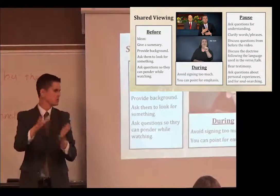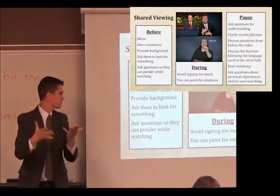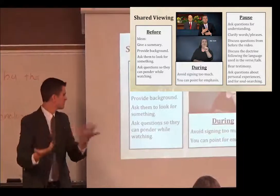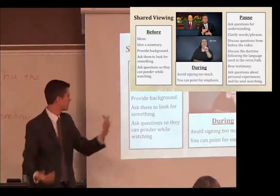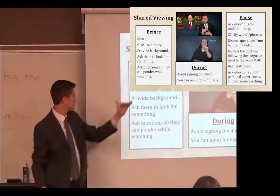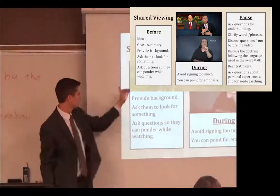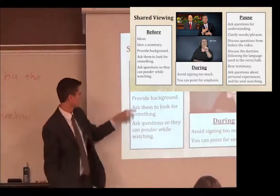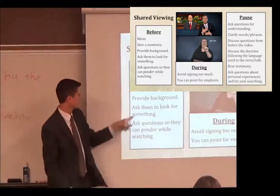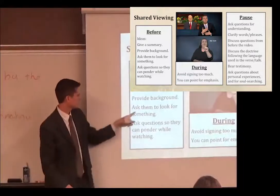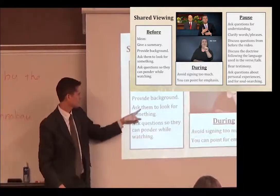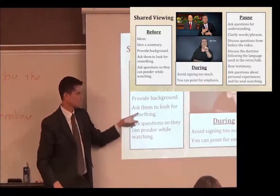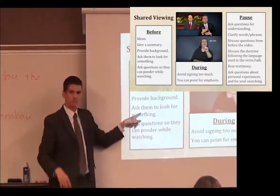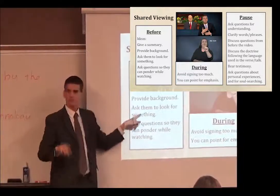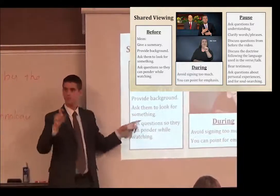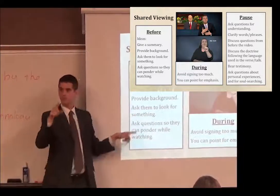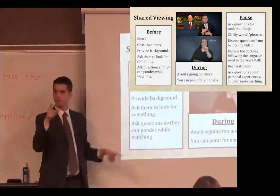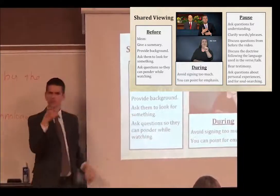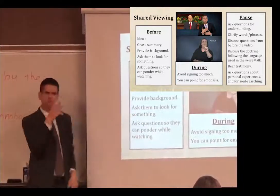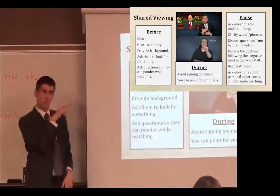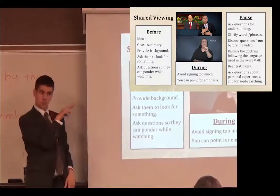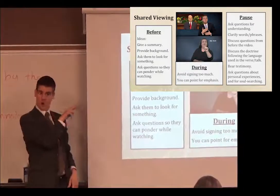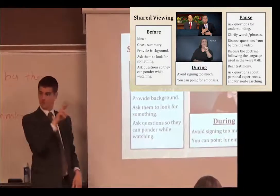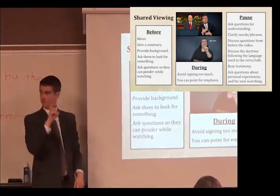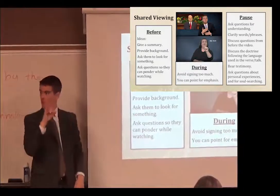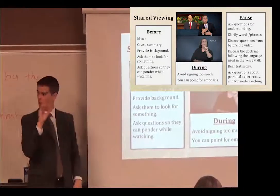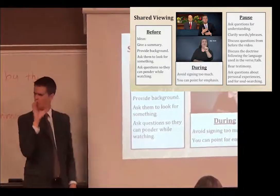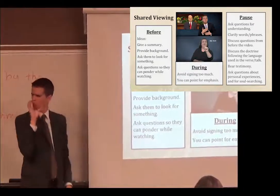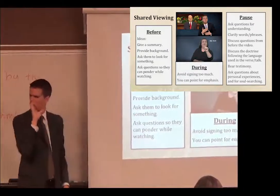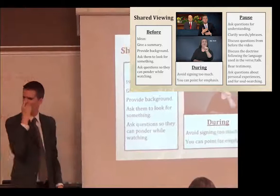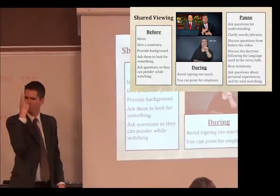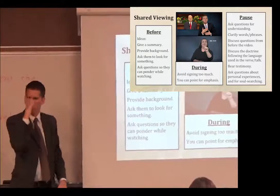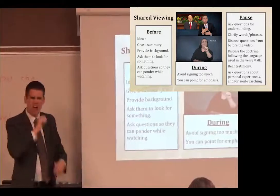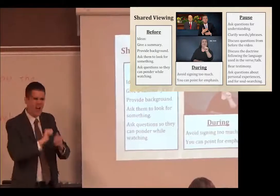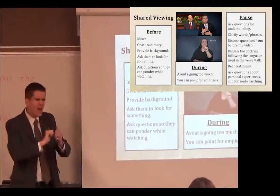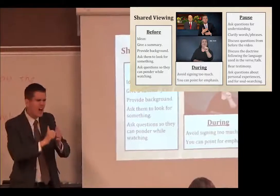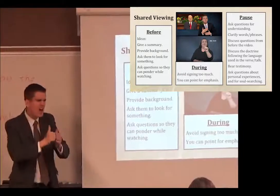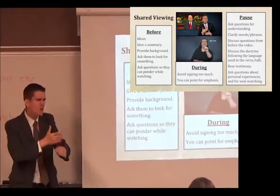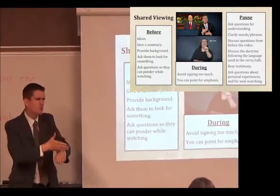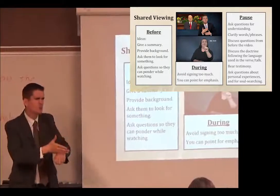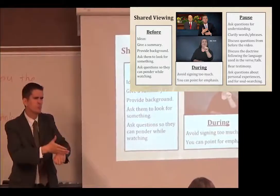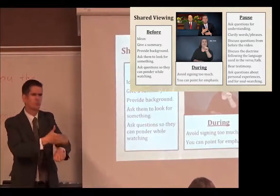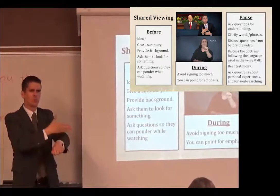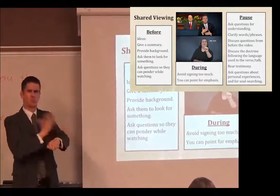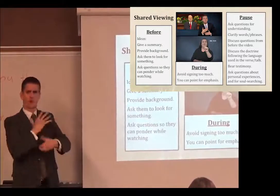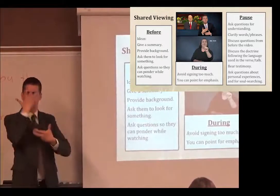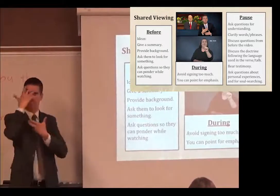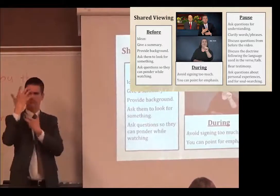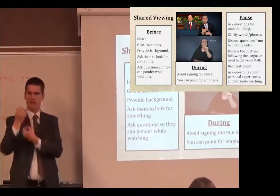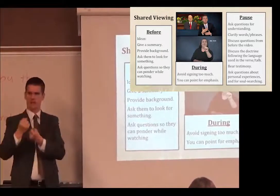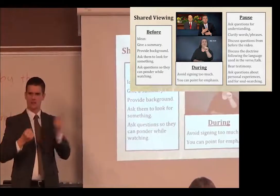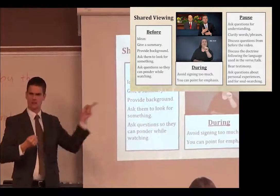little bit of background first. So while you watch this video, I want you to look for how we can improve our faith.